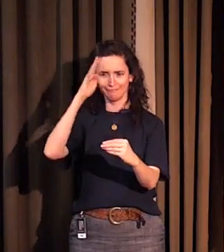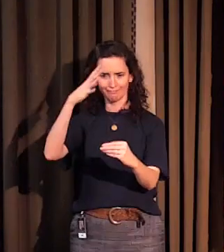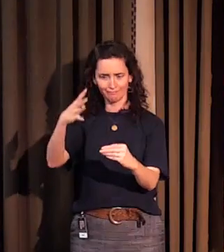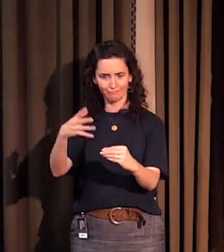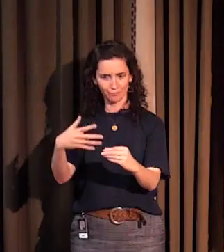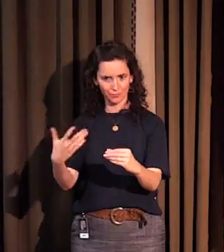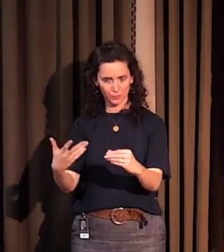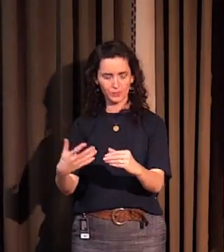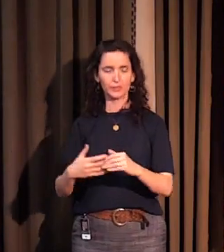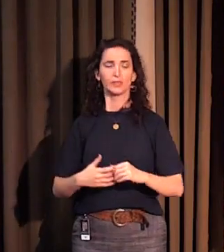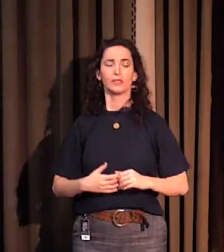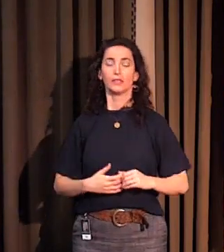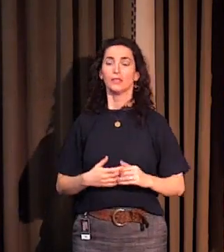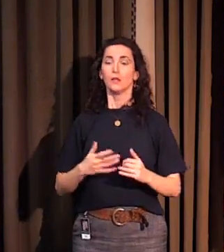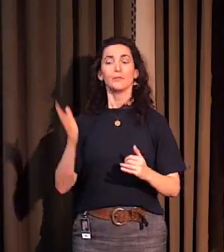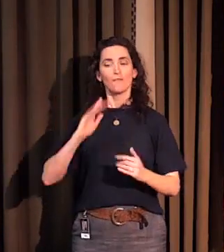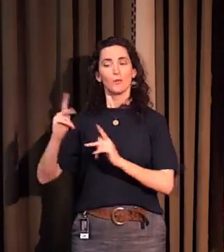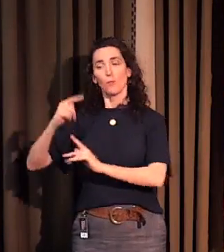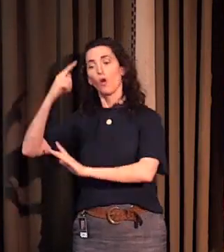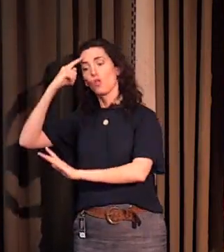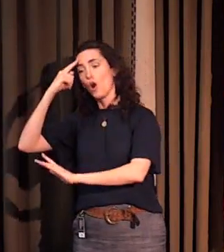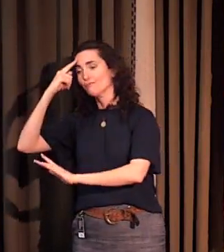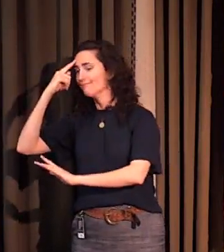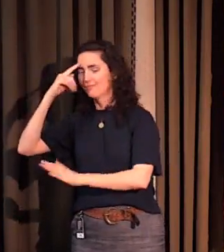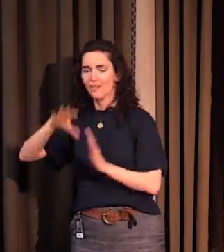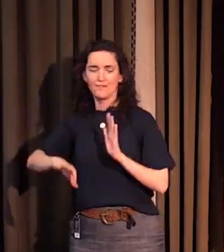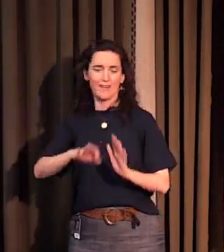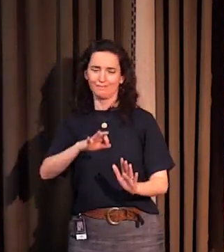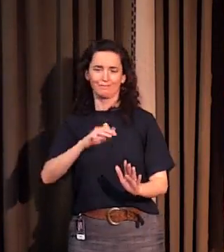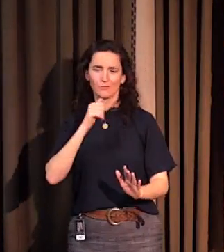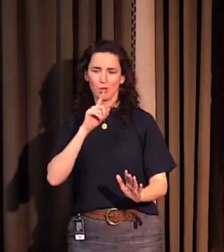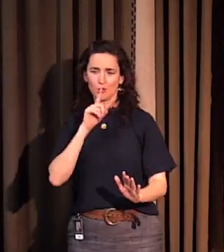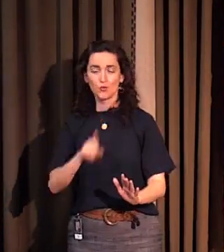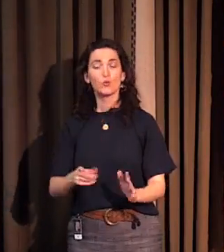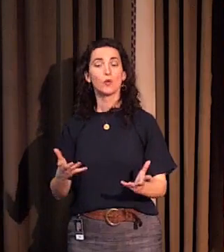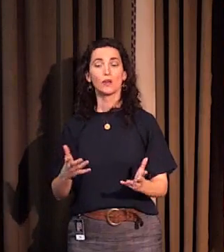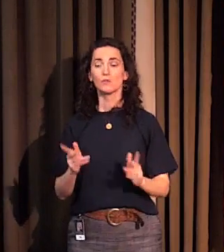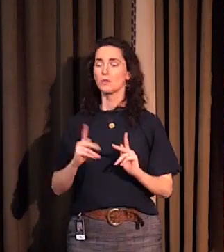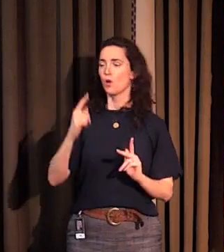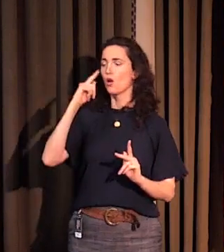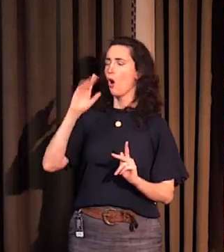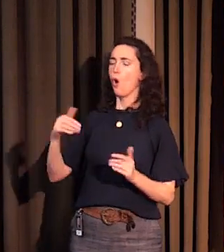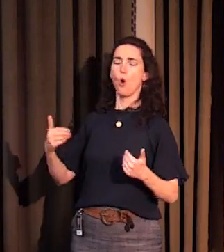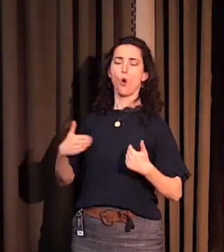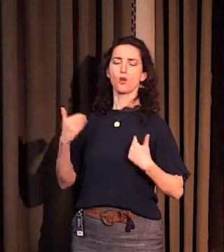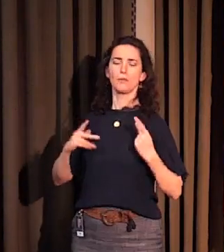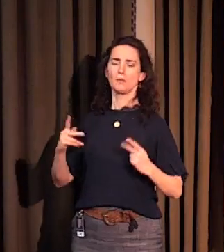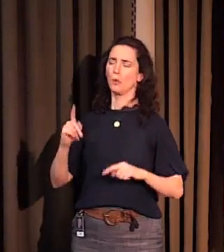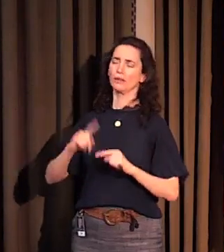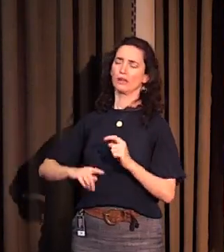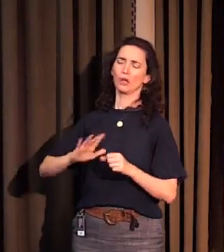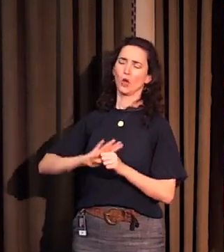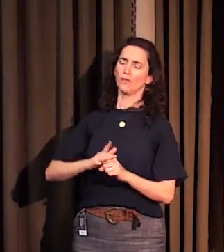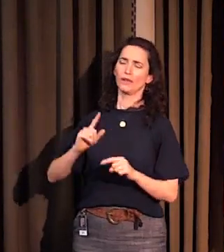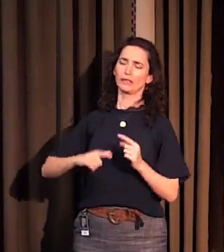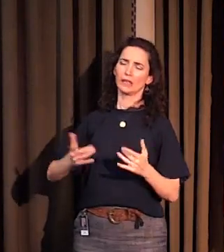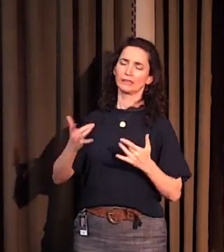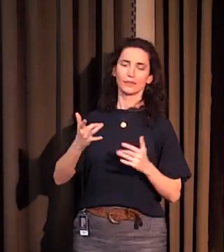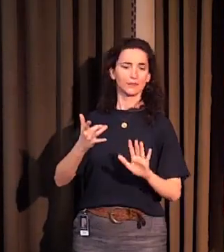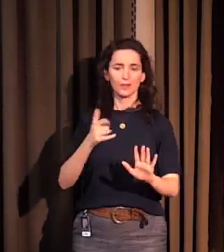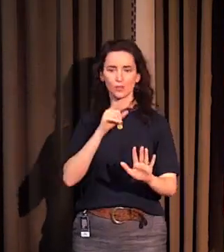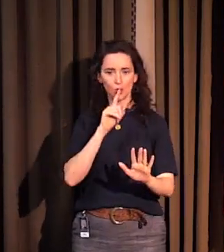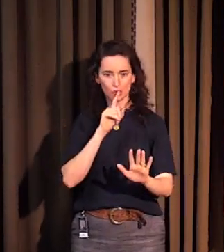priorly in COVID that we know now not to be true are that younger individuals very much get COVID. They can get sick. On average, they